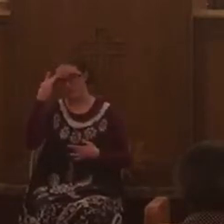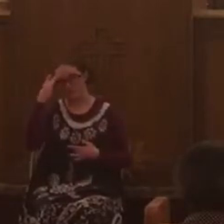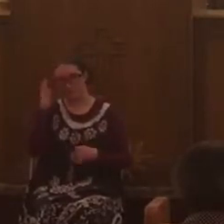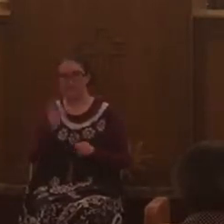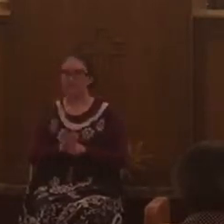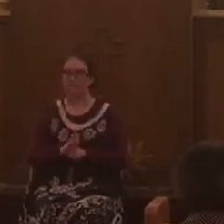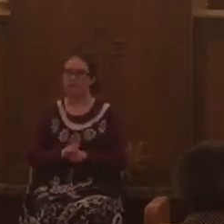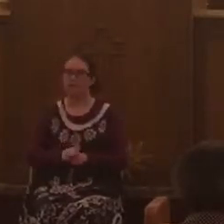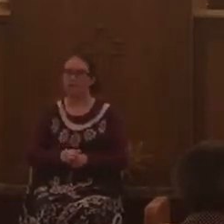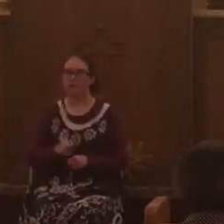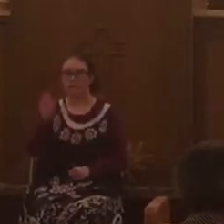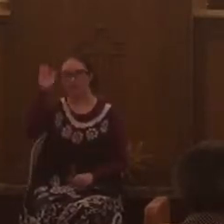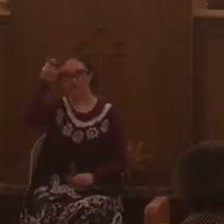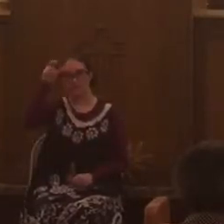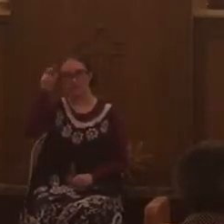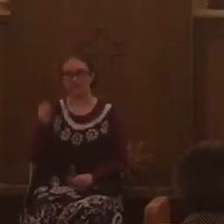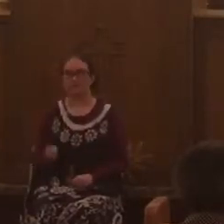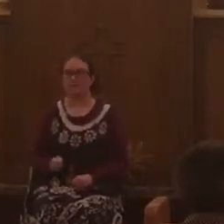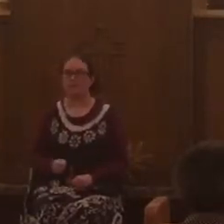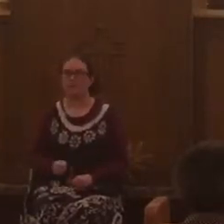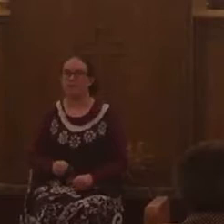Now,